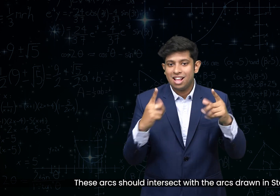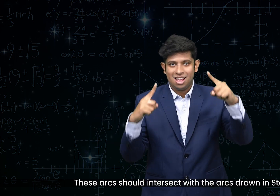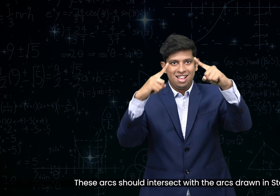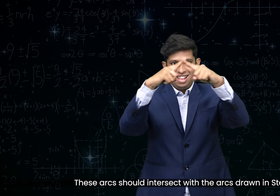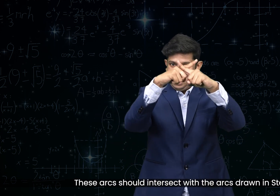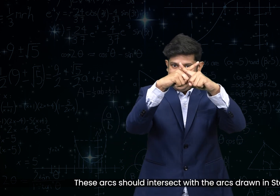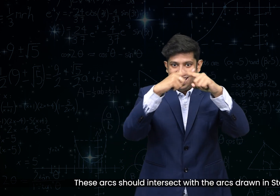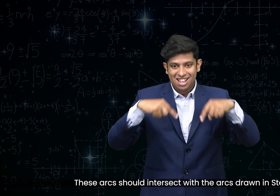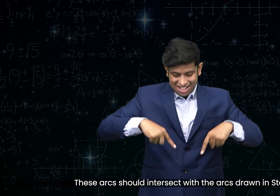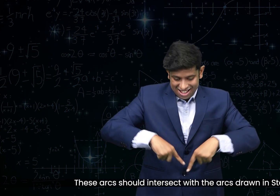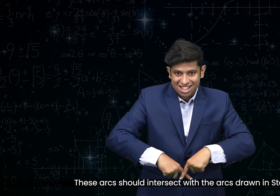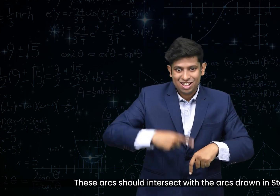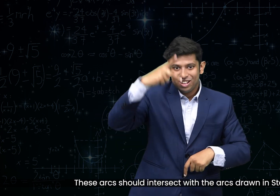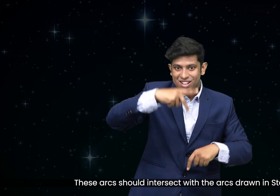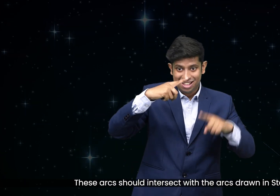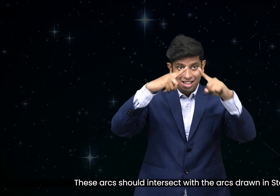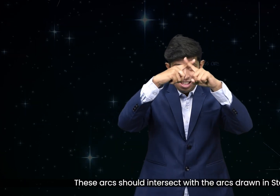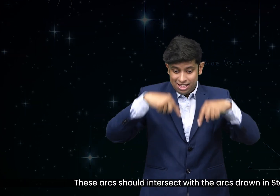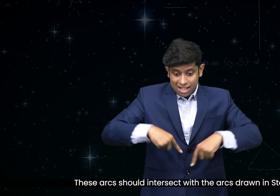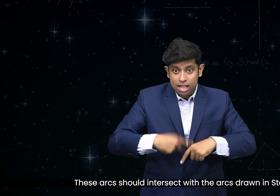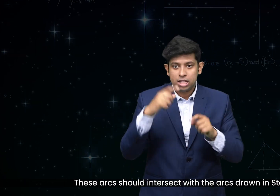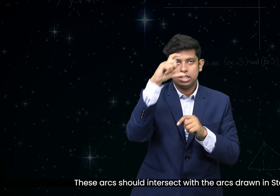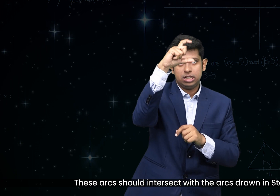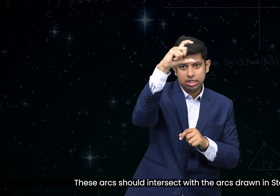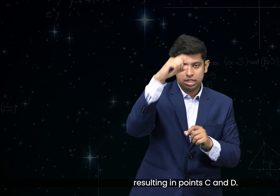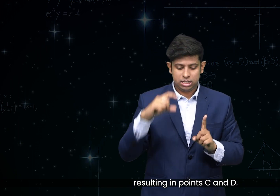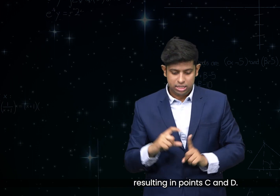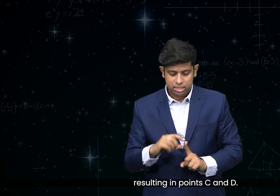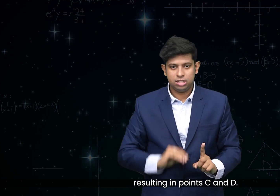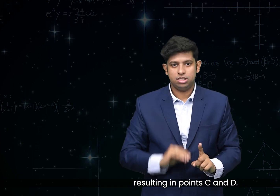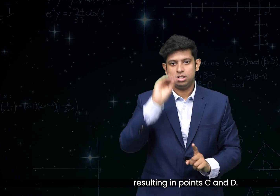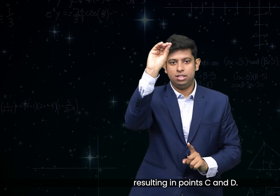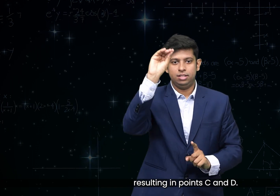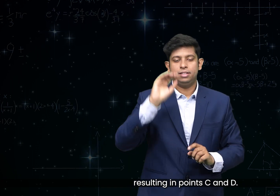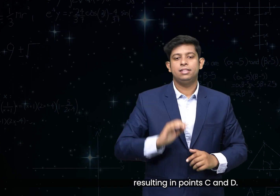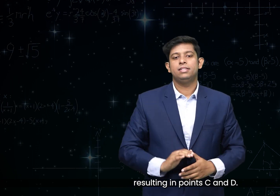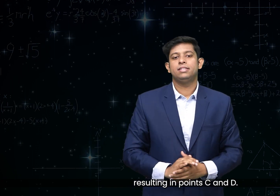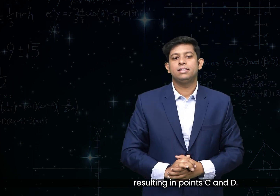These arcs should intersect with the arcs drawn in step 2, resulting in points C and D.